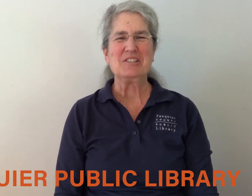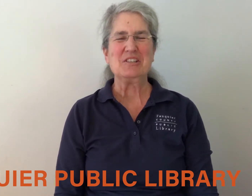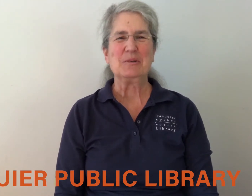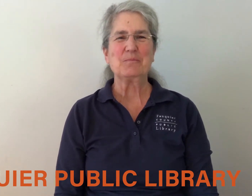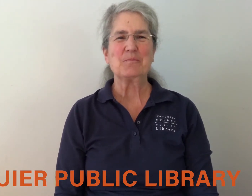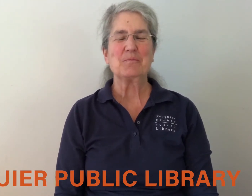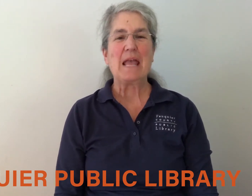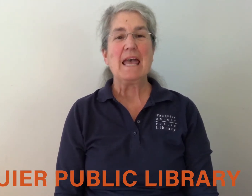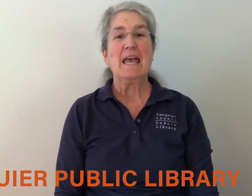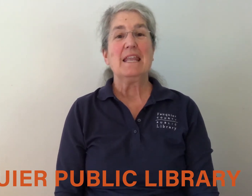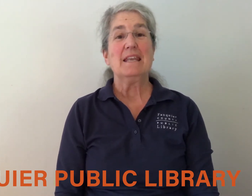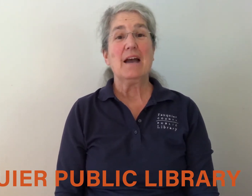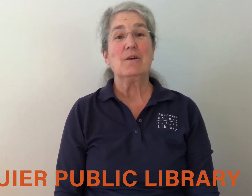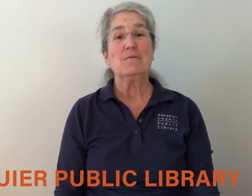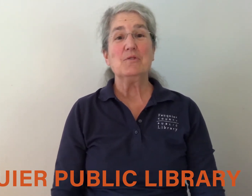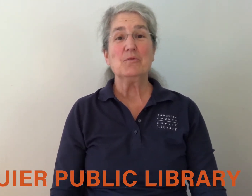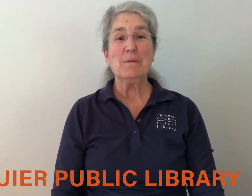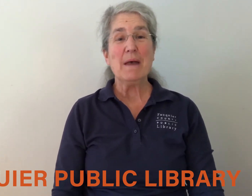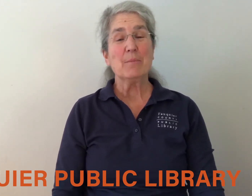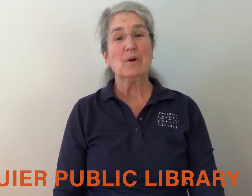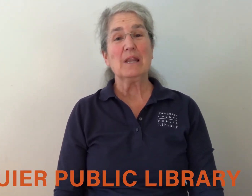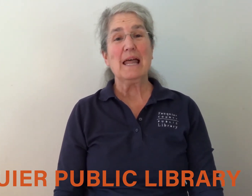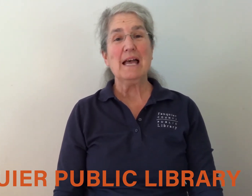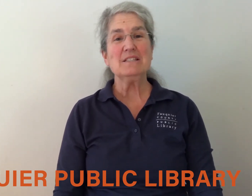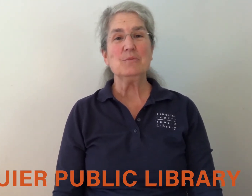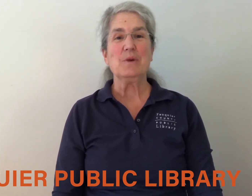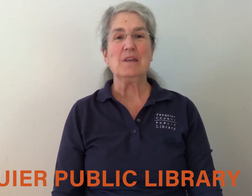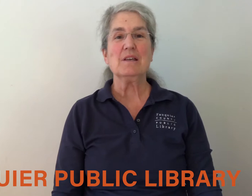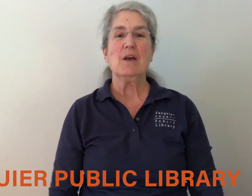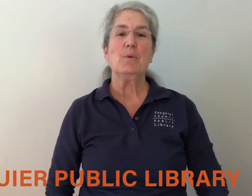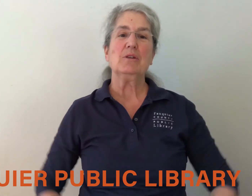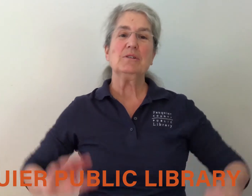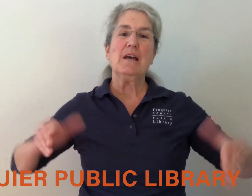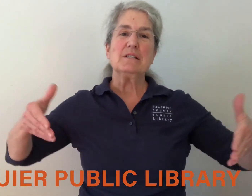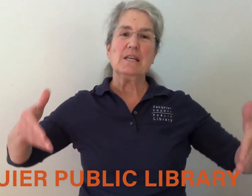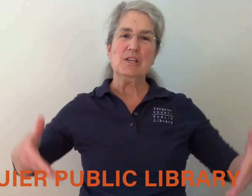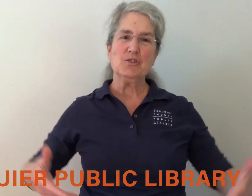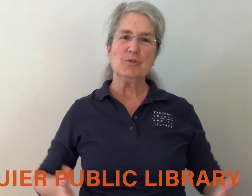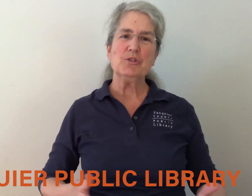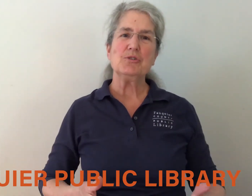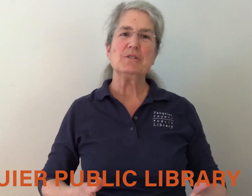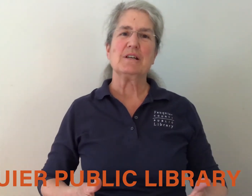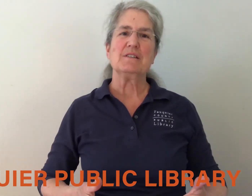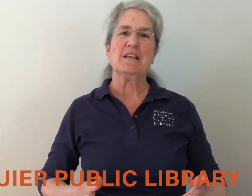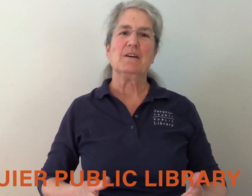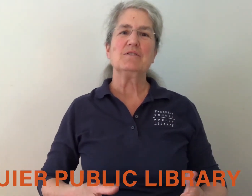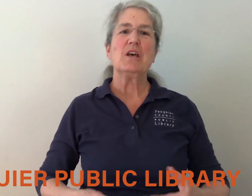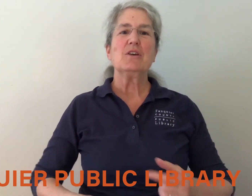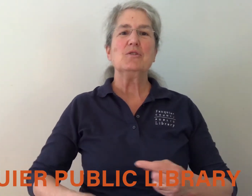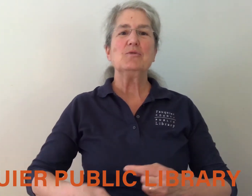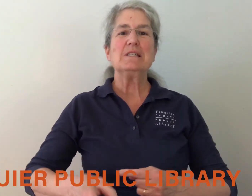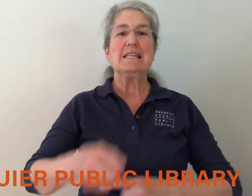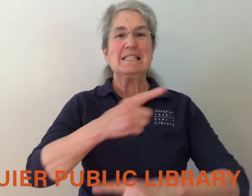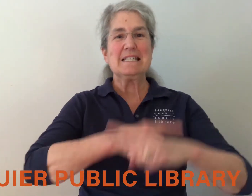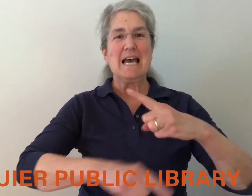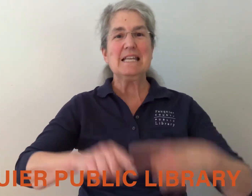year. Now, if you remember, last week we learned how to introduce ourselves using signs